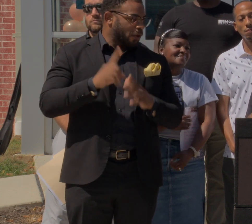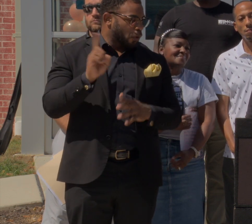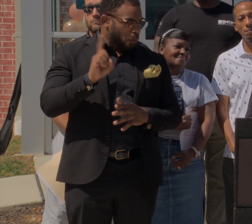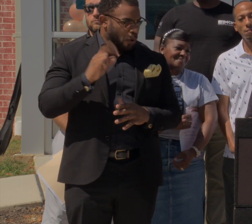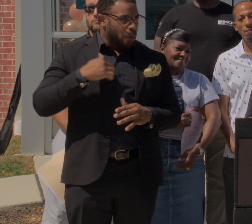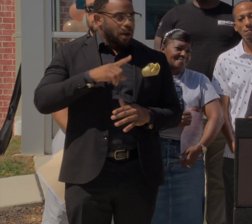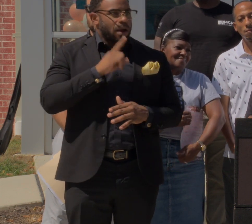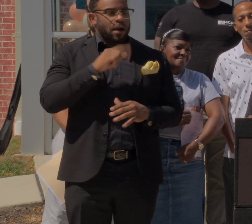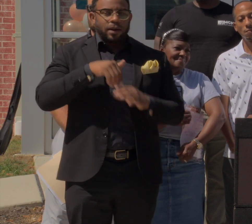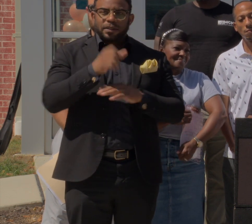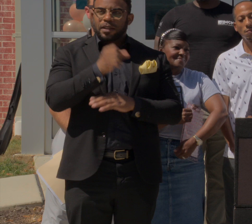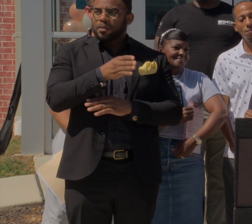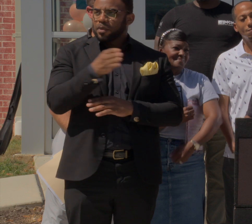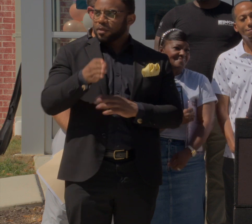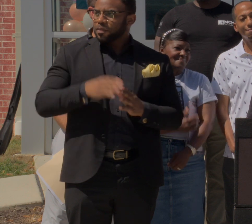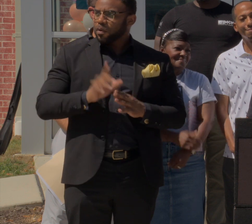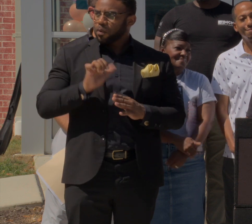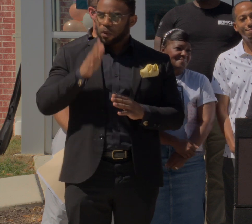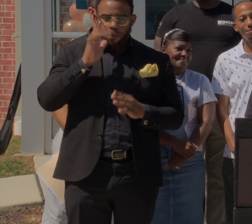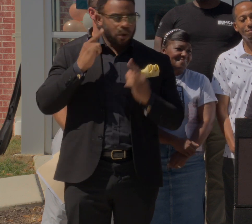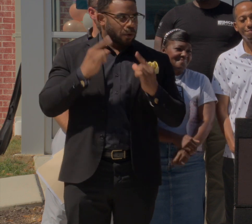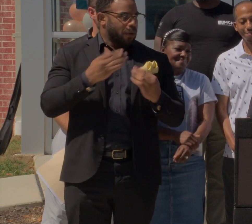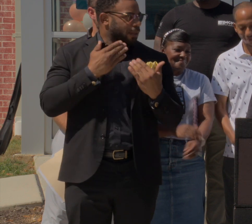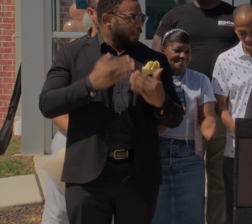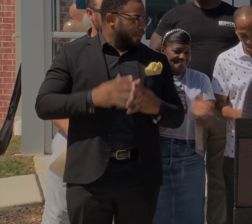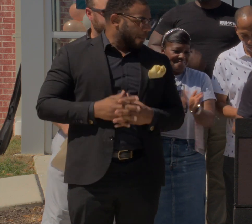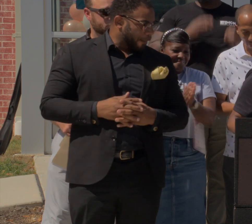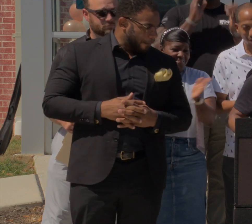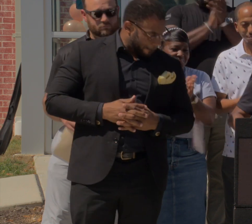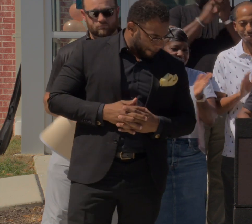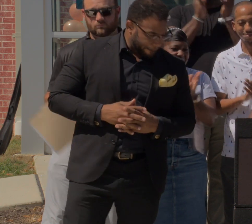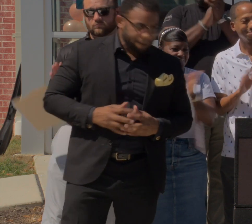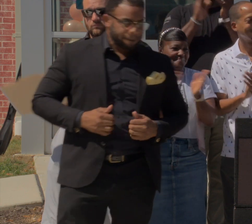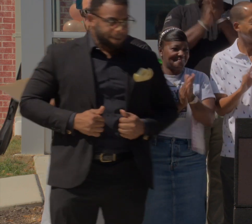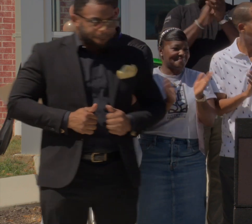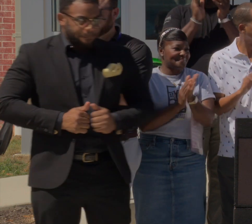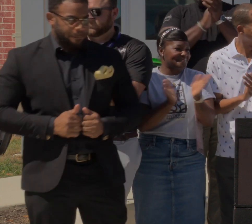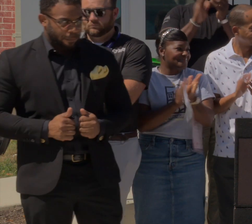where we are in South Baltimore and where we will go. Thank you.